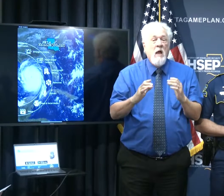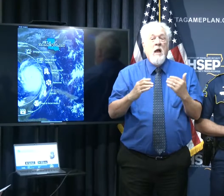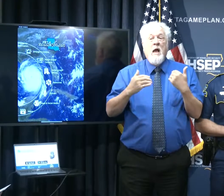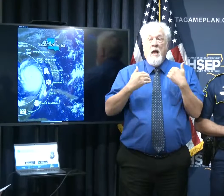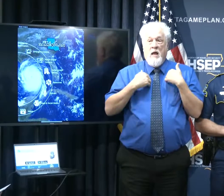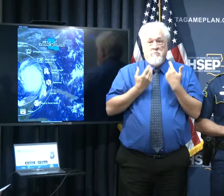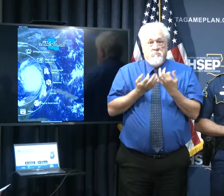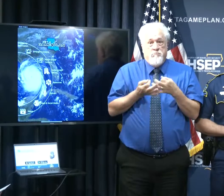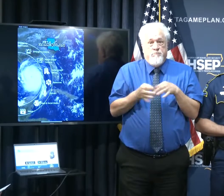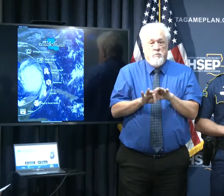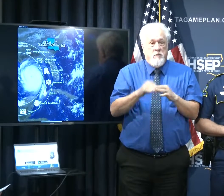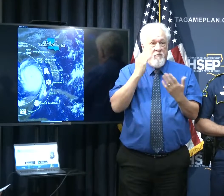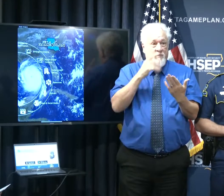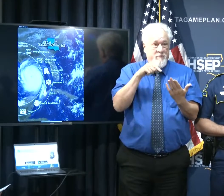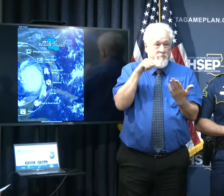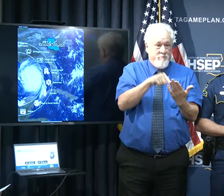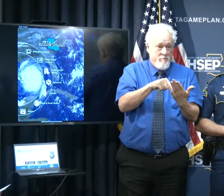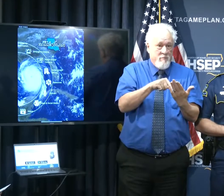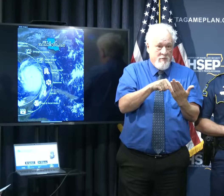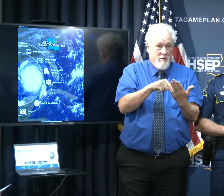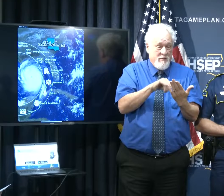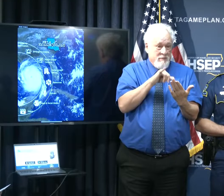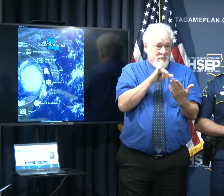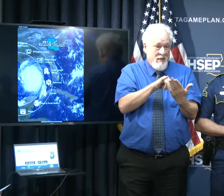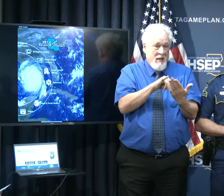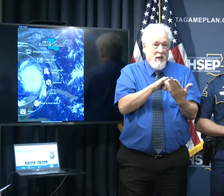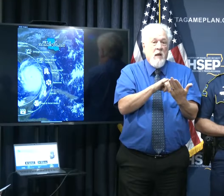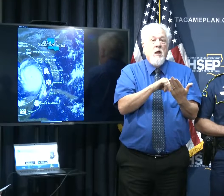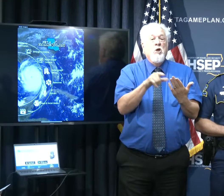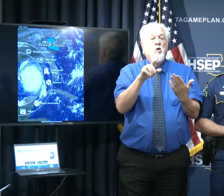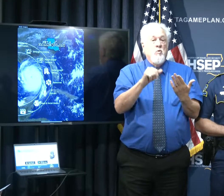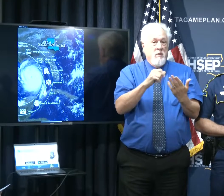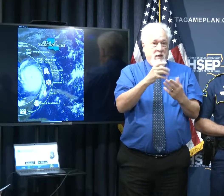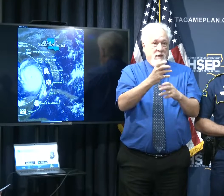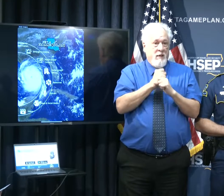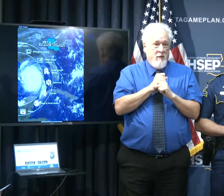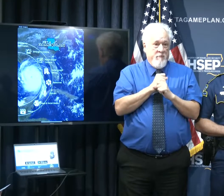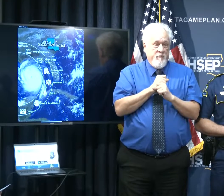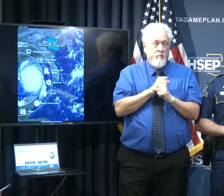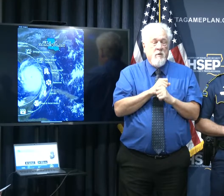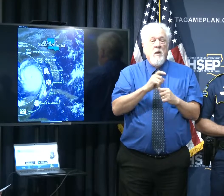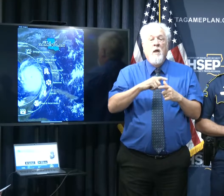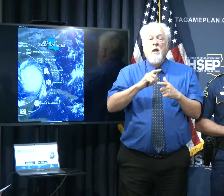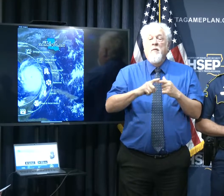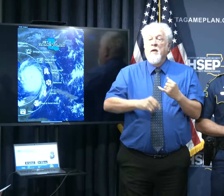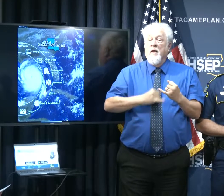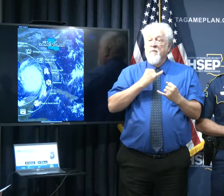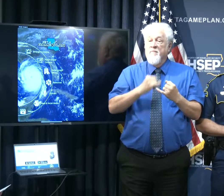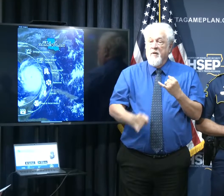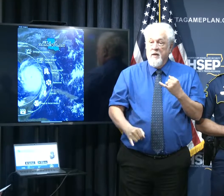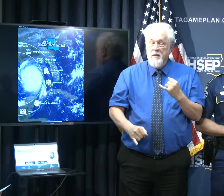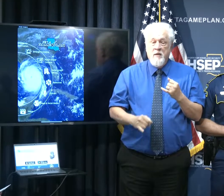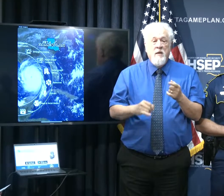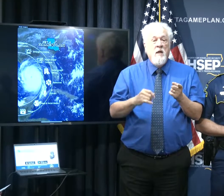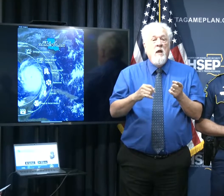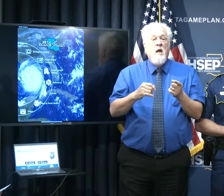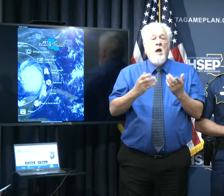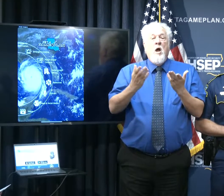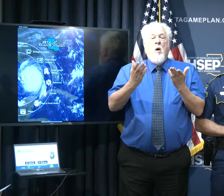there's vital information that will stay in the app that you can access. And then finally, it serves as